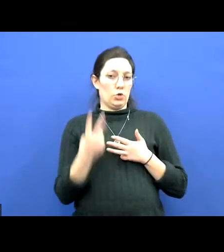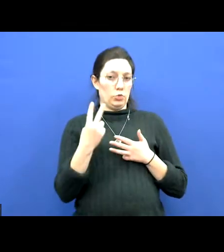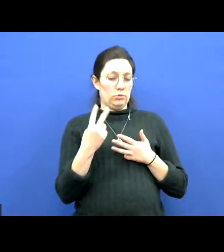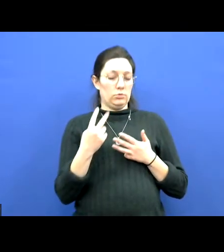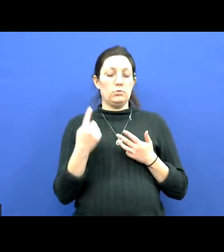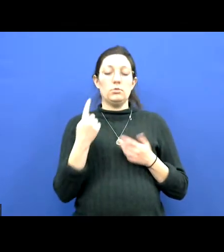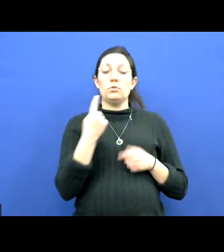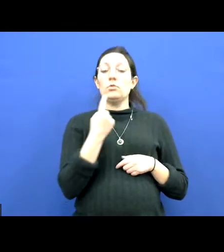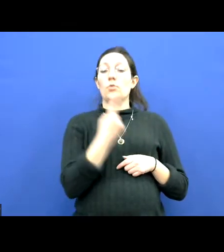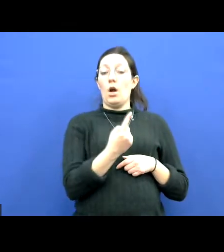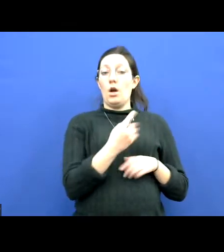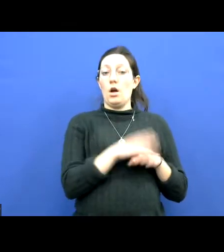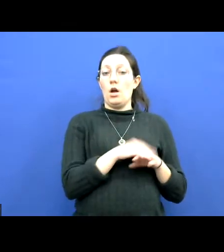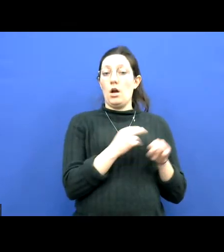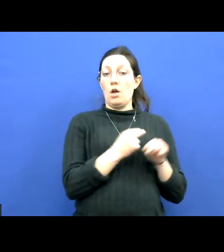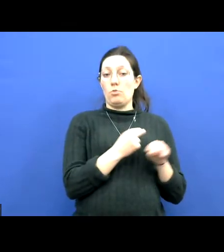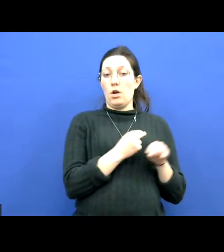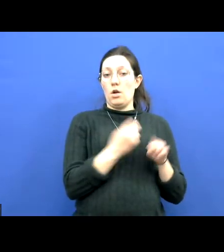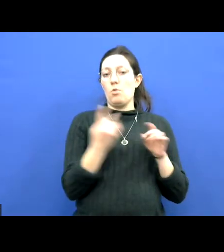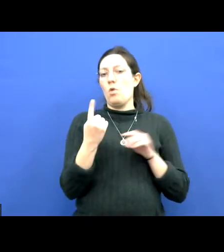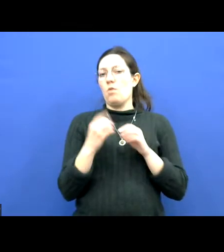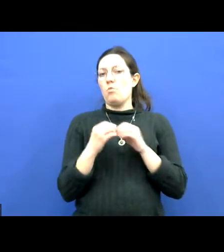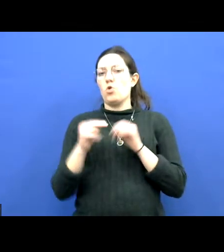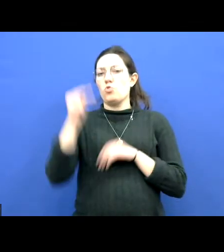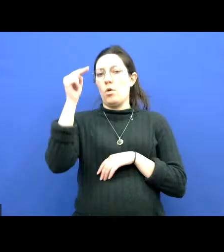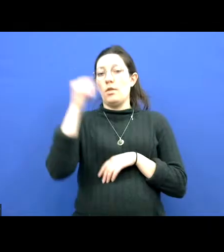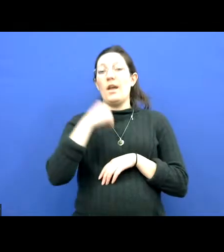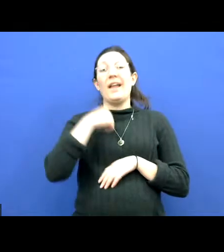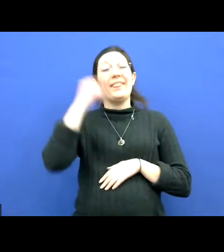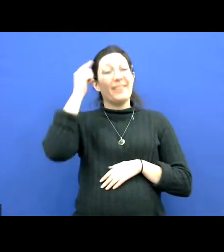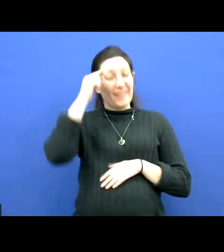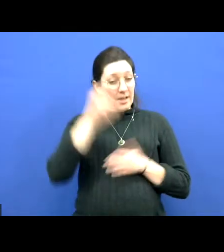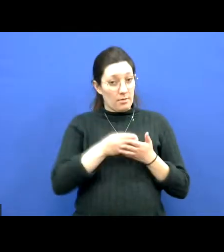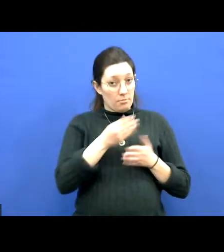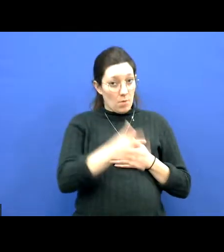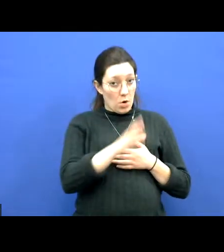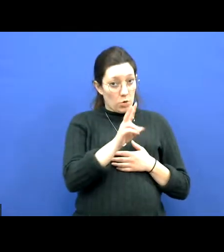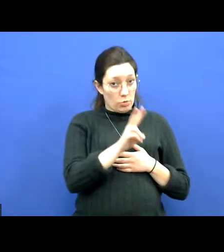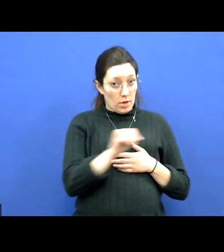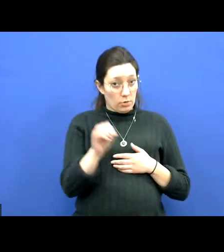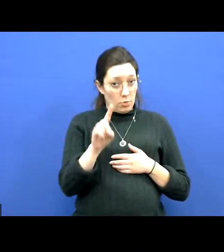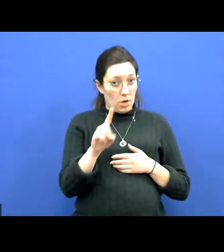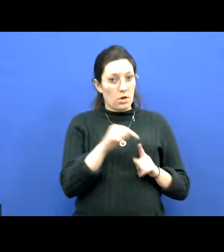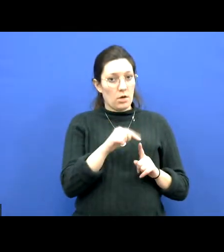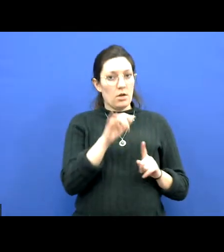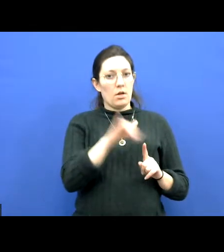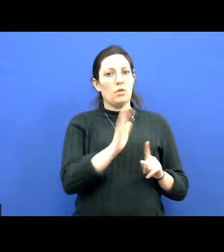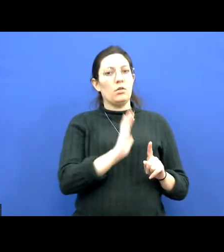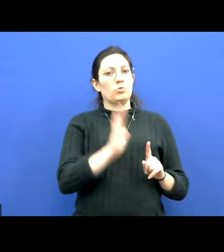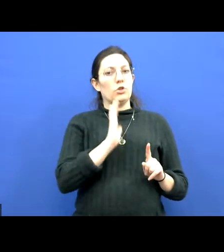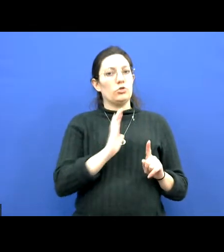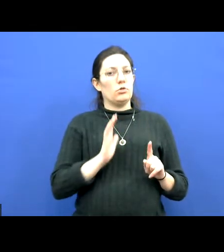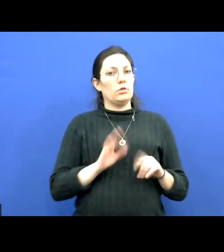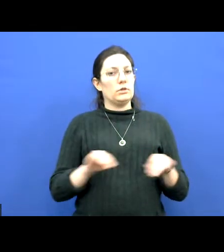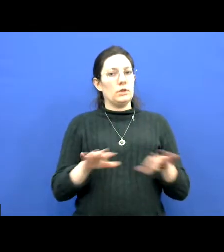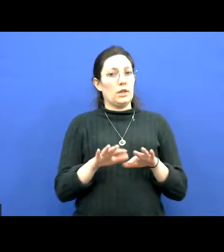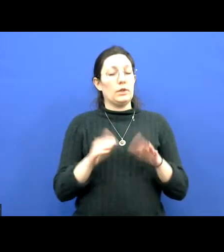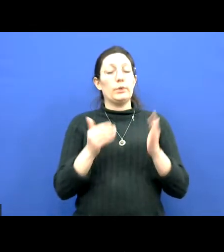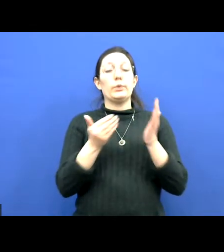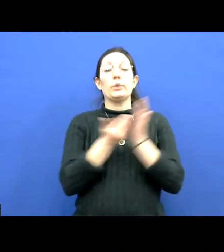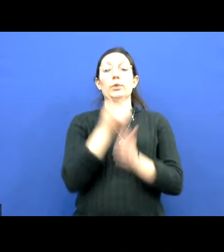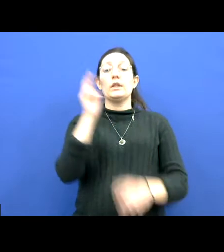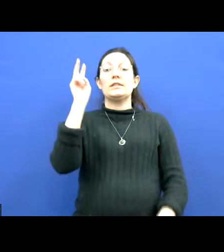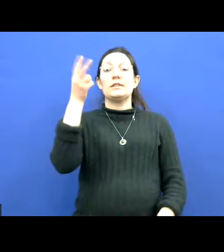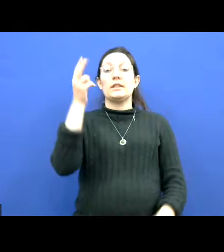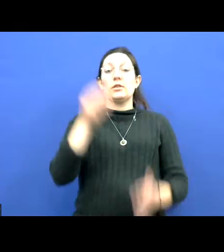right along the thruway, the other one's further north. I believe the '01 purchase is the one where the original site is. The